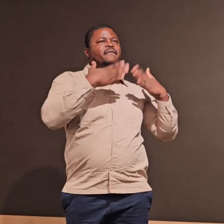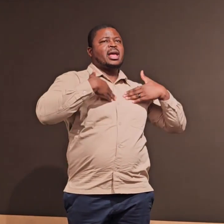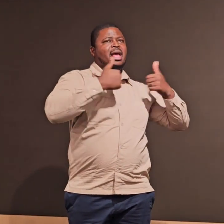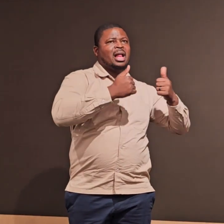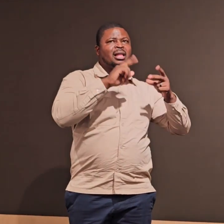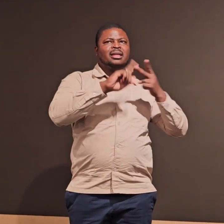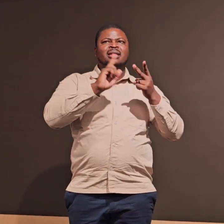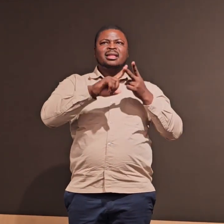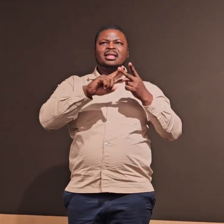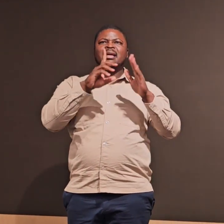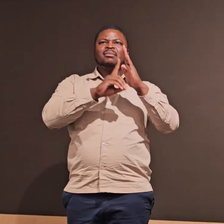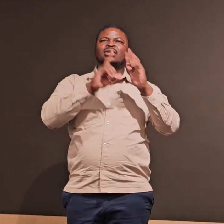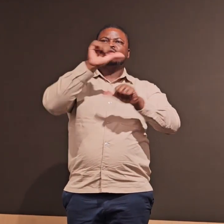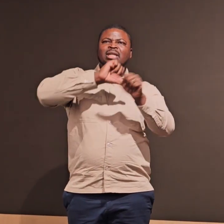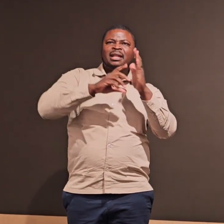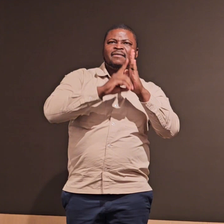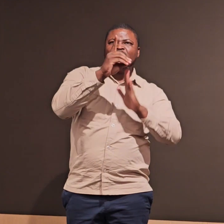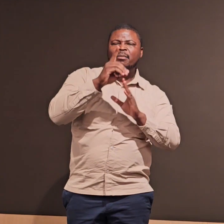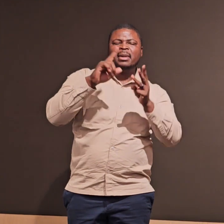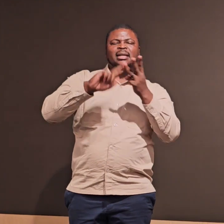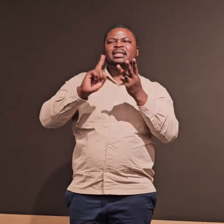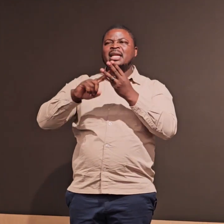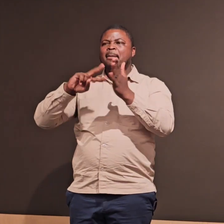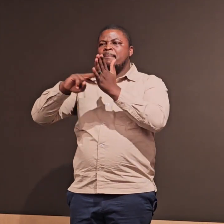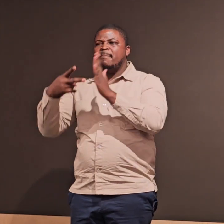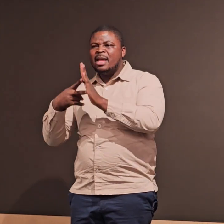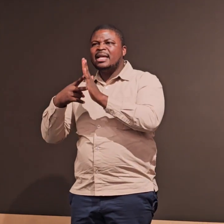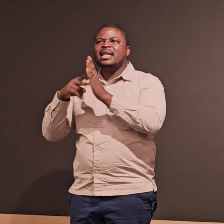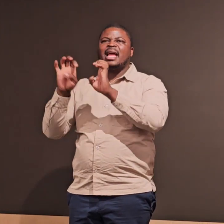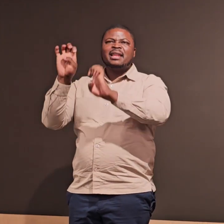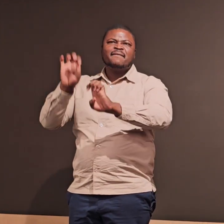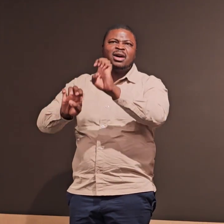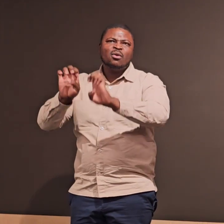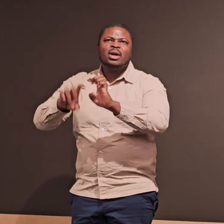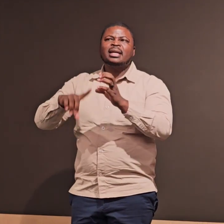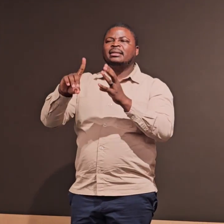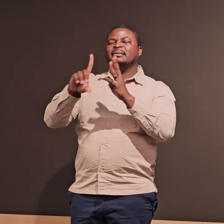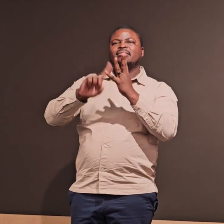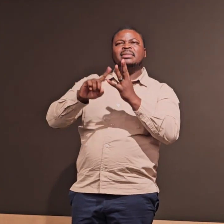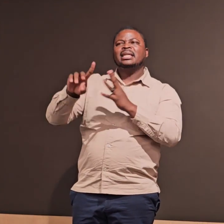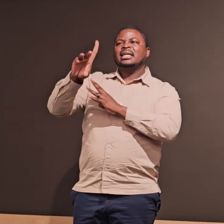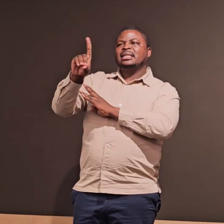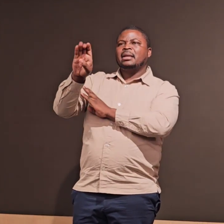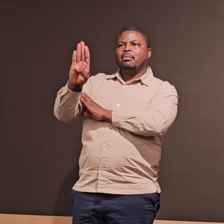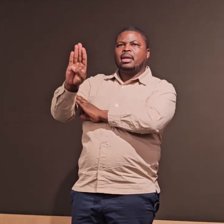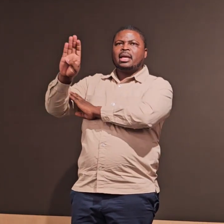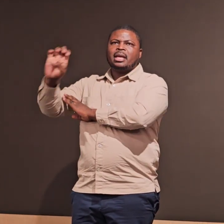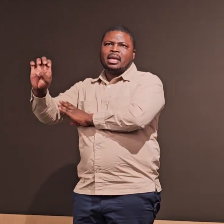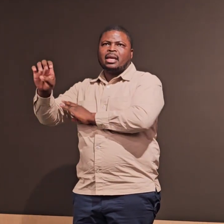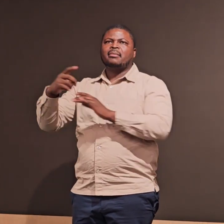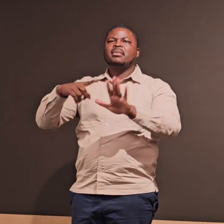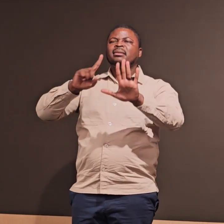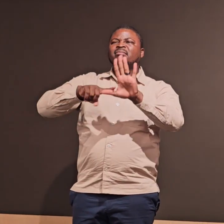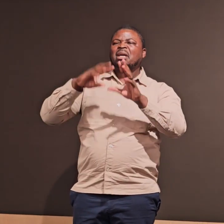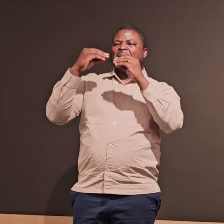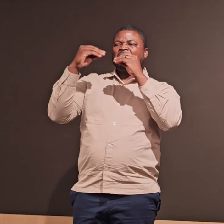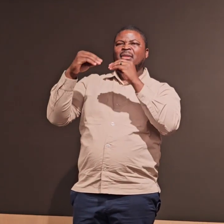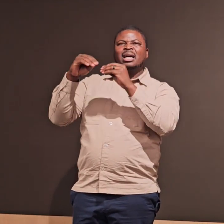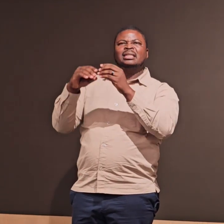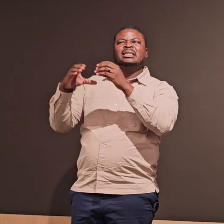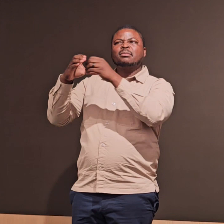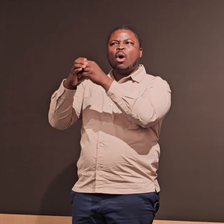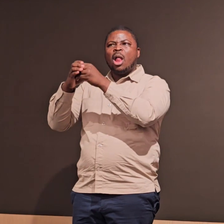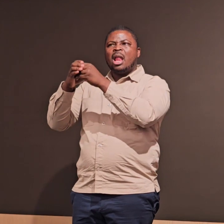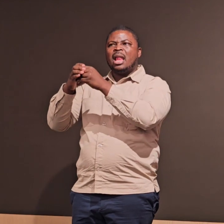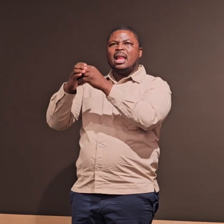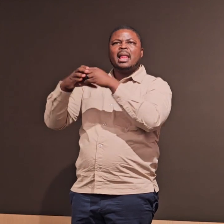of Planning and Monitoring and Evaluation, the DBE, as well as small business development departments